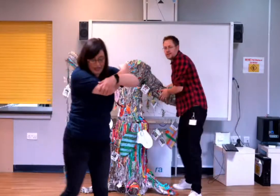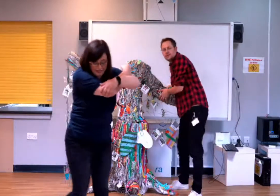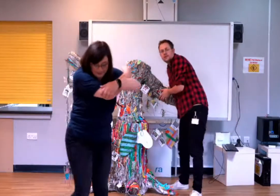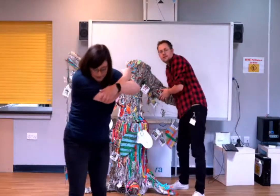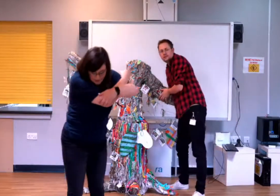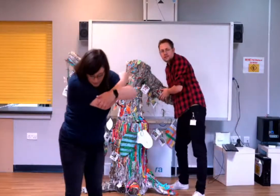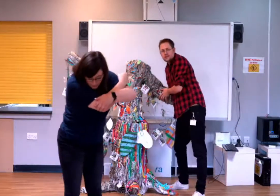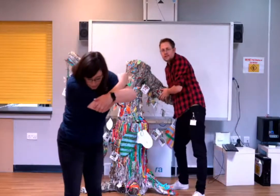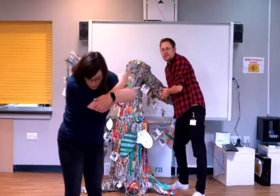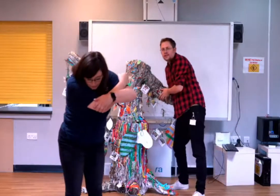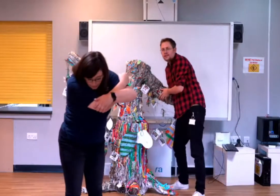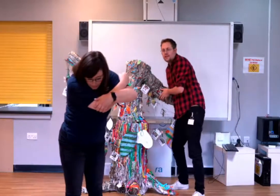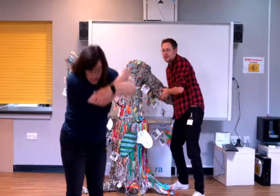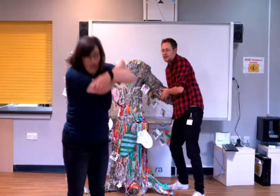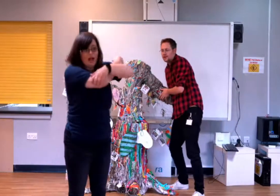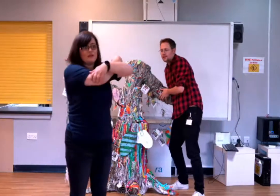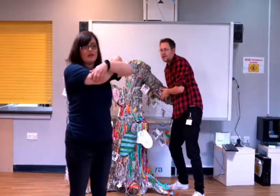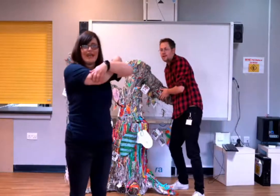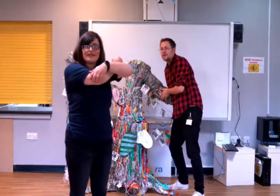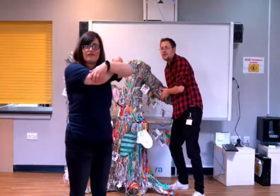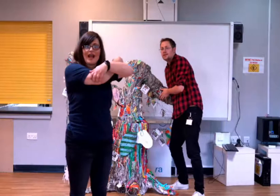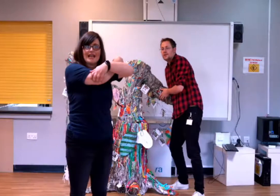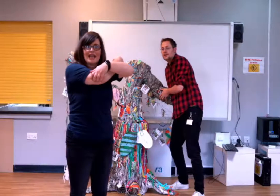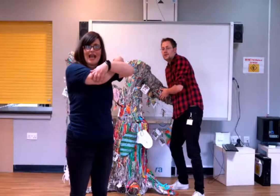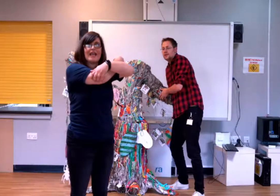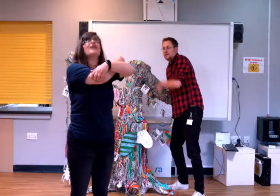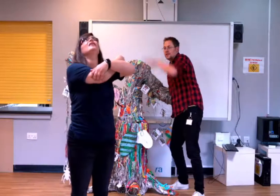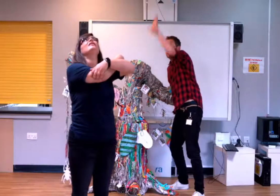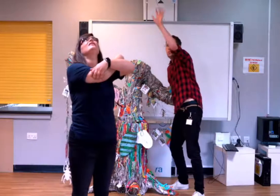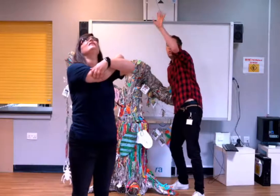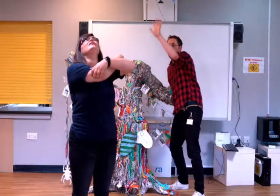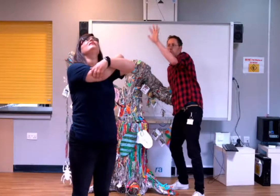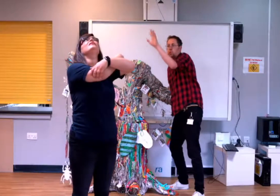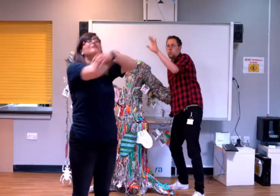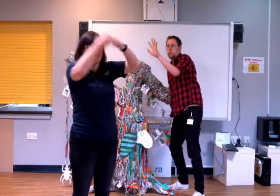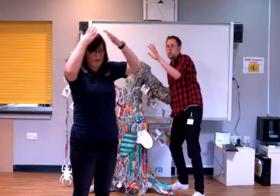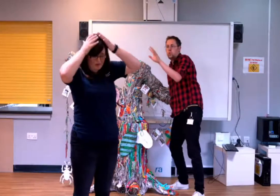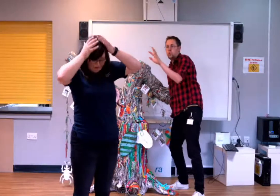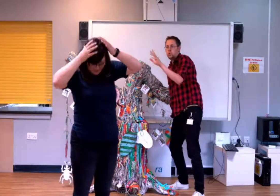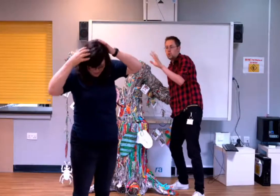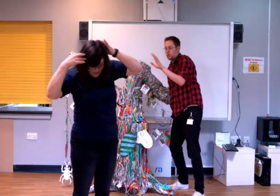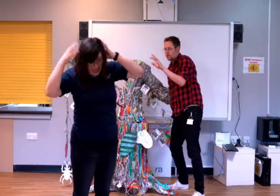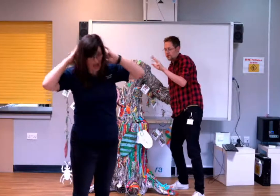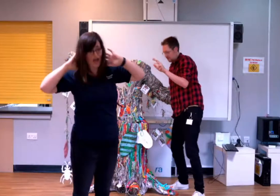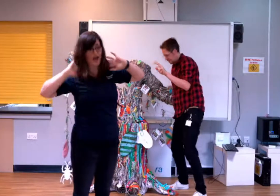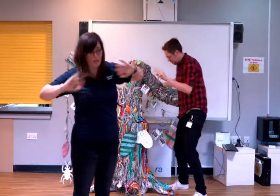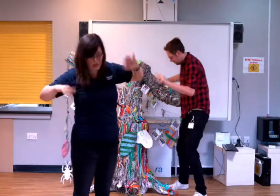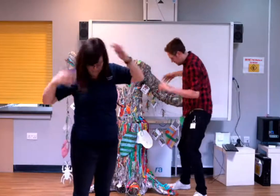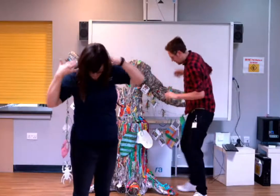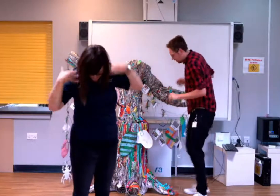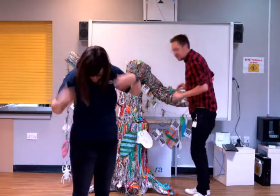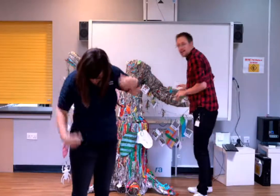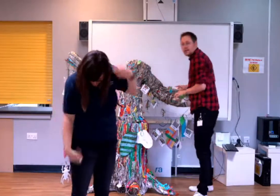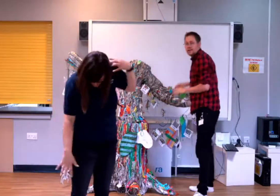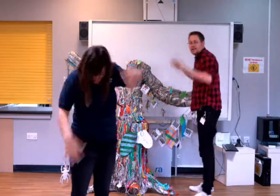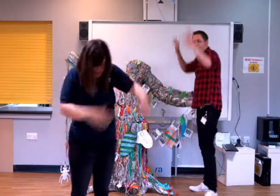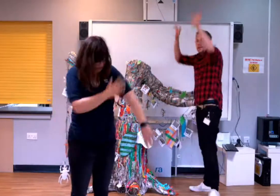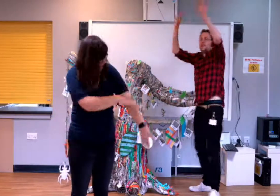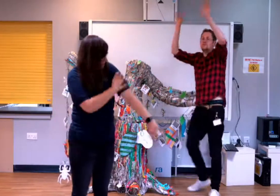Hold on to your trees. Oh, it's raining! Oh no, I'm getting wet at home. What's happening? You're getting all wet.